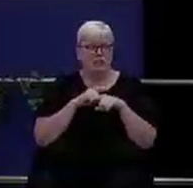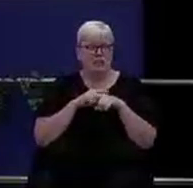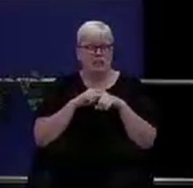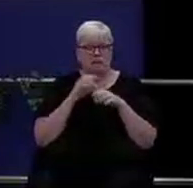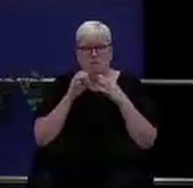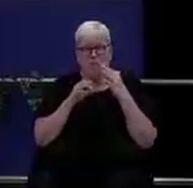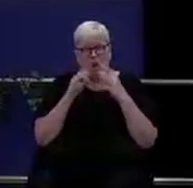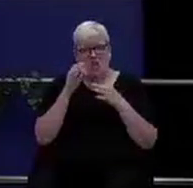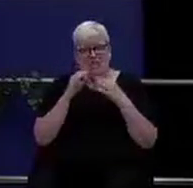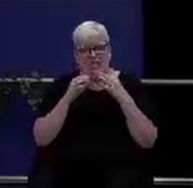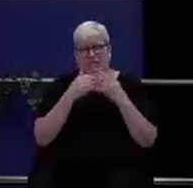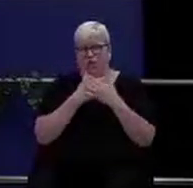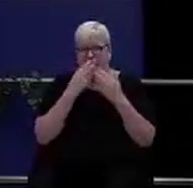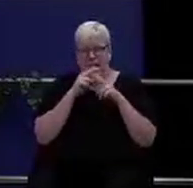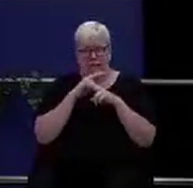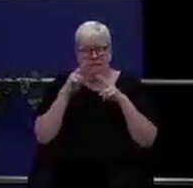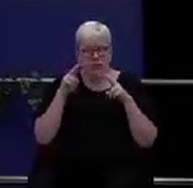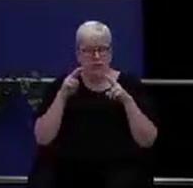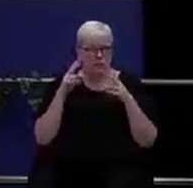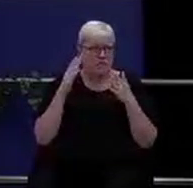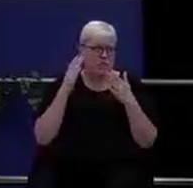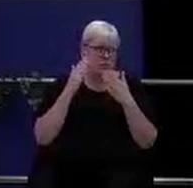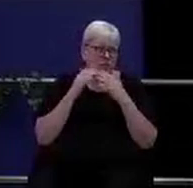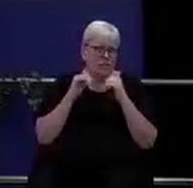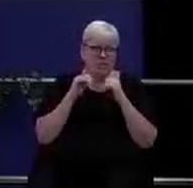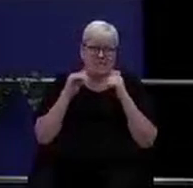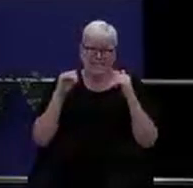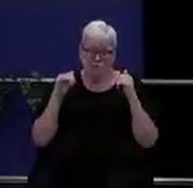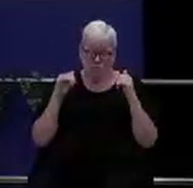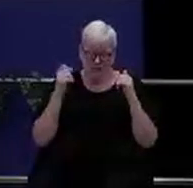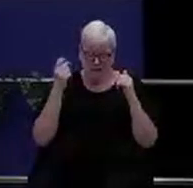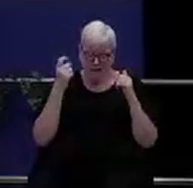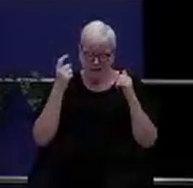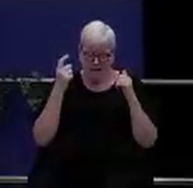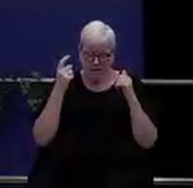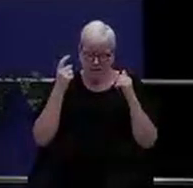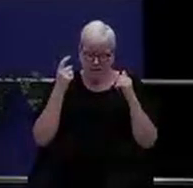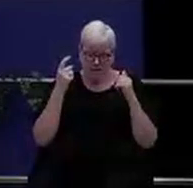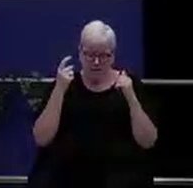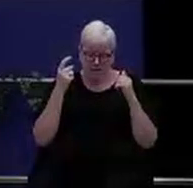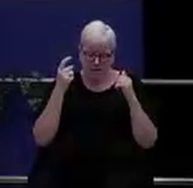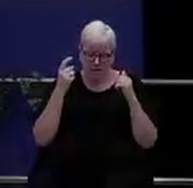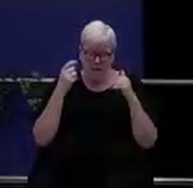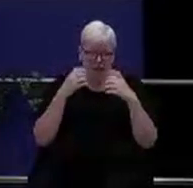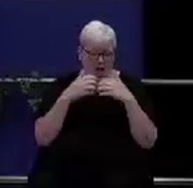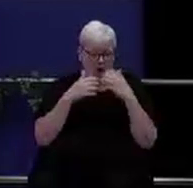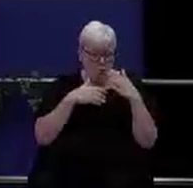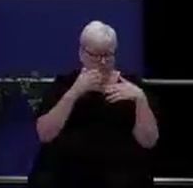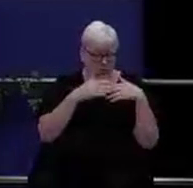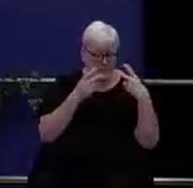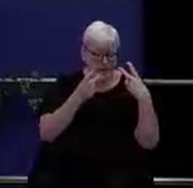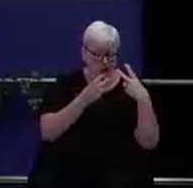but I find it very difficult to separate the idea of our the way we treat and the way we deal with other